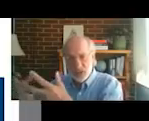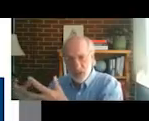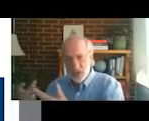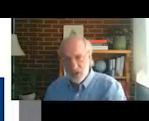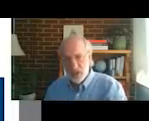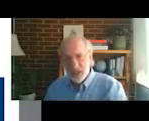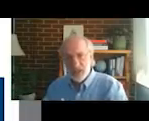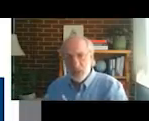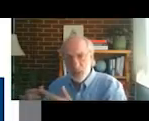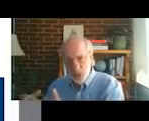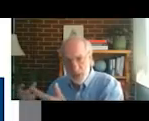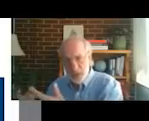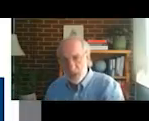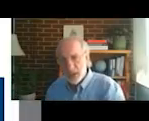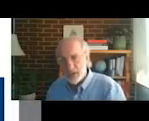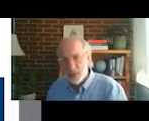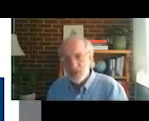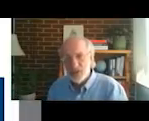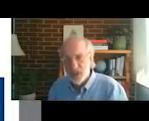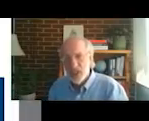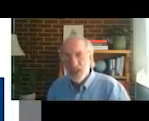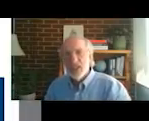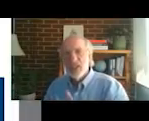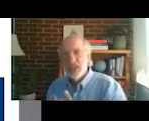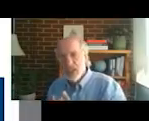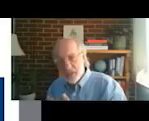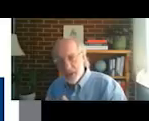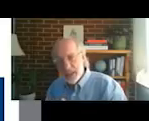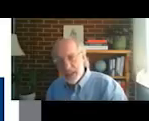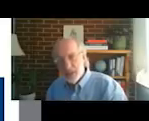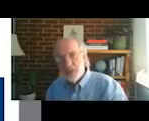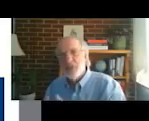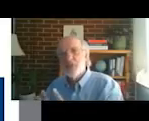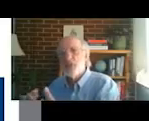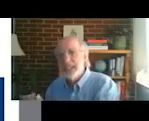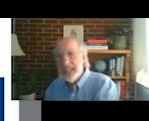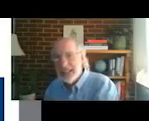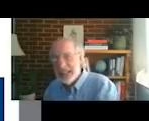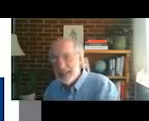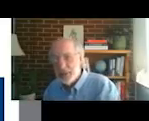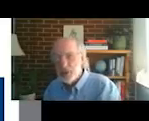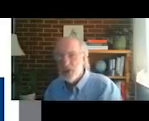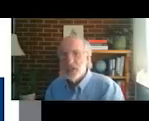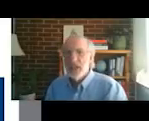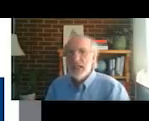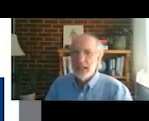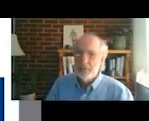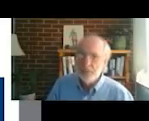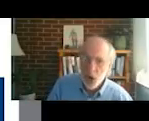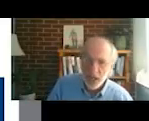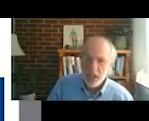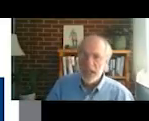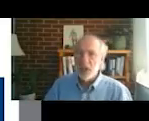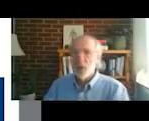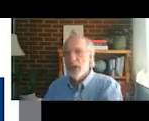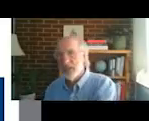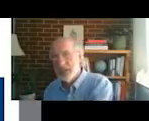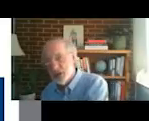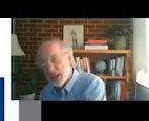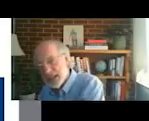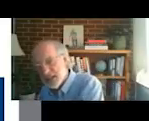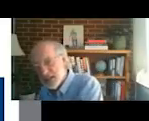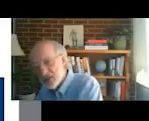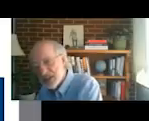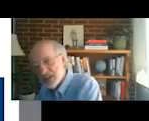wants, those things that would be reinforcers, delivering them freely at first and modeling what